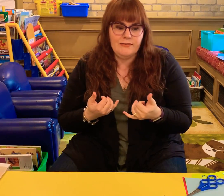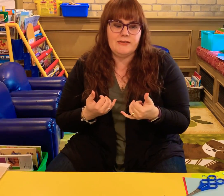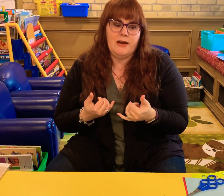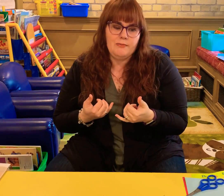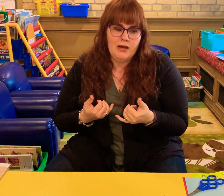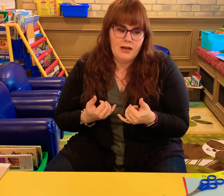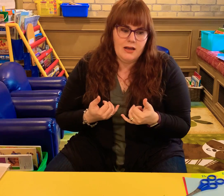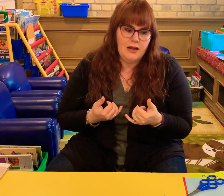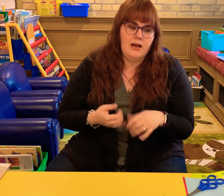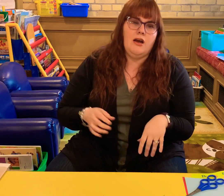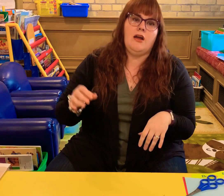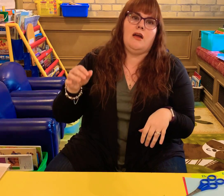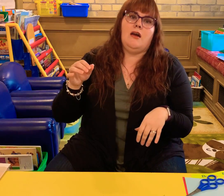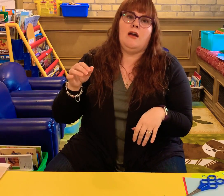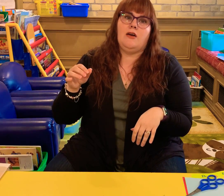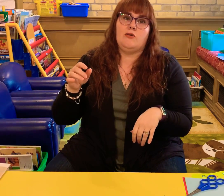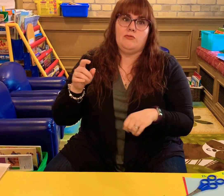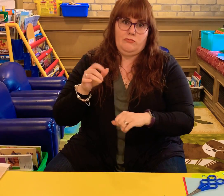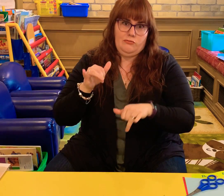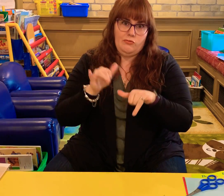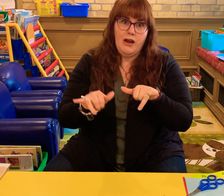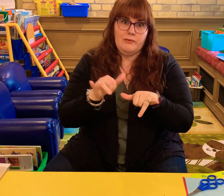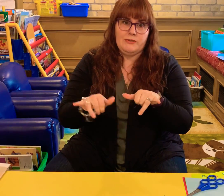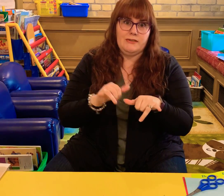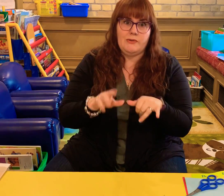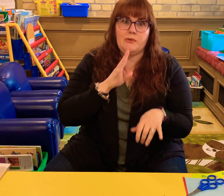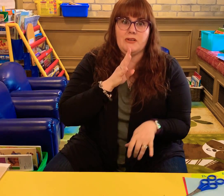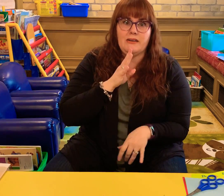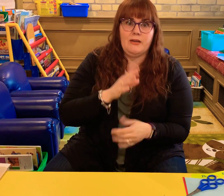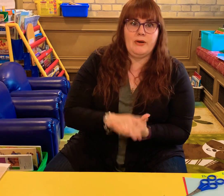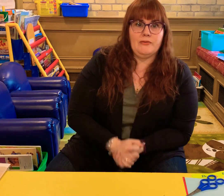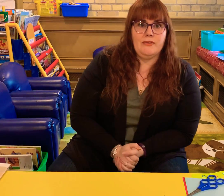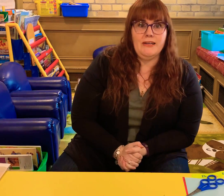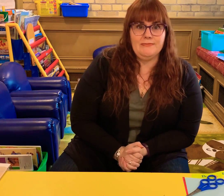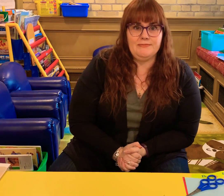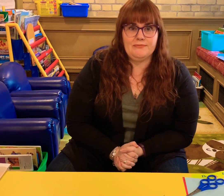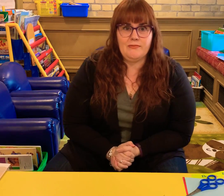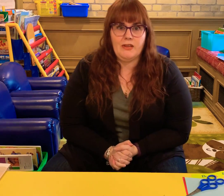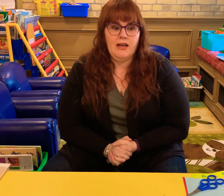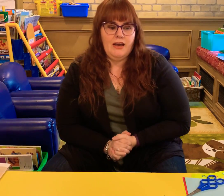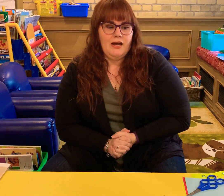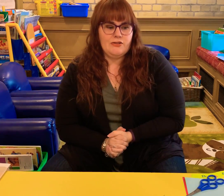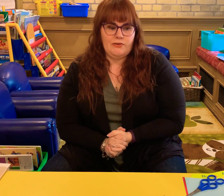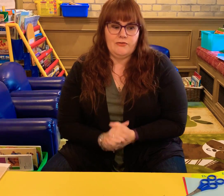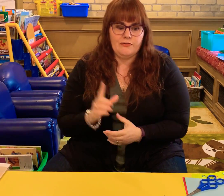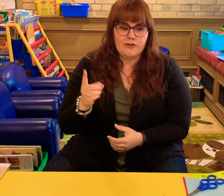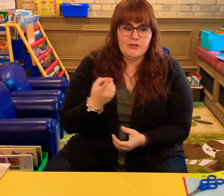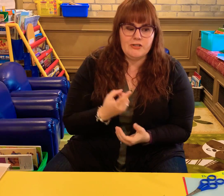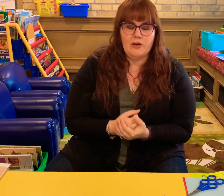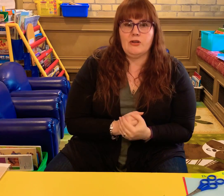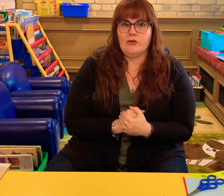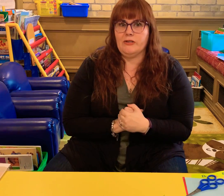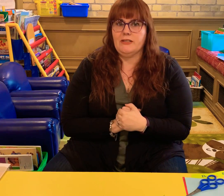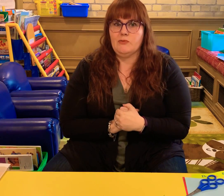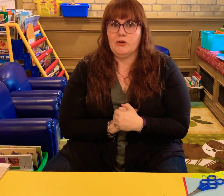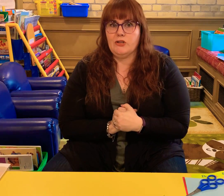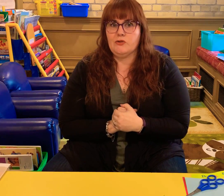some rhymes that we were talking about right so first you're going to do we're going to do the